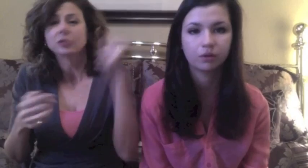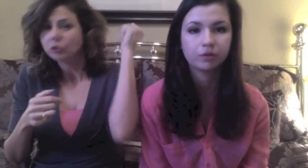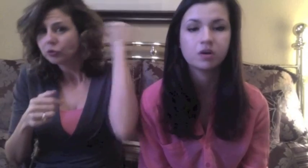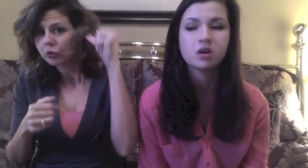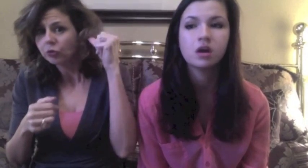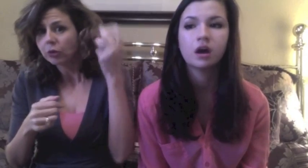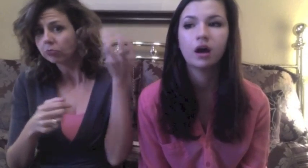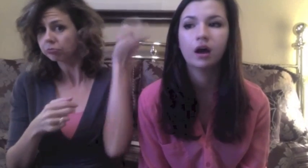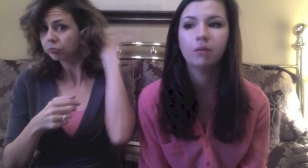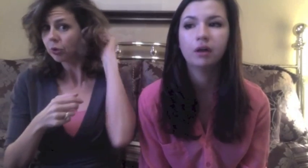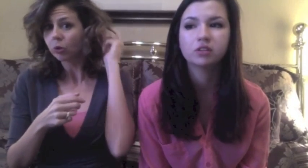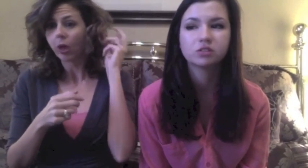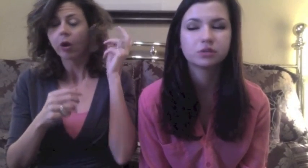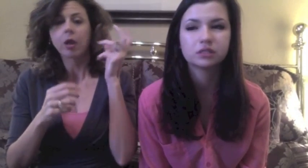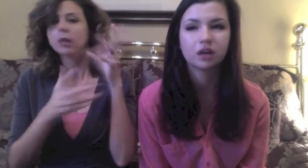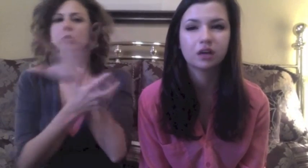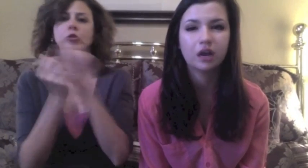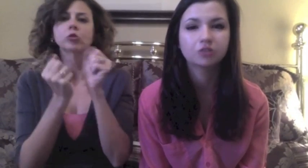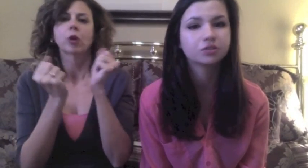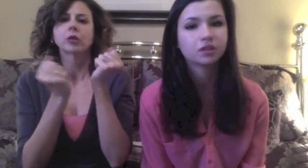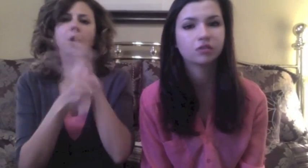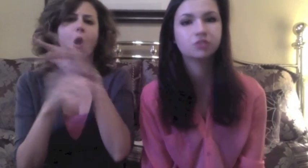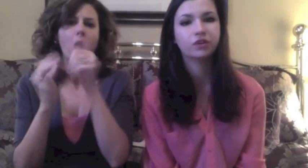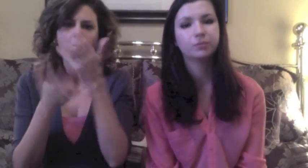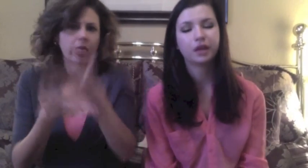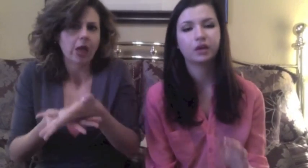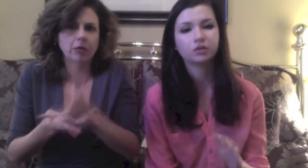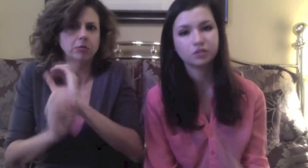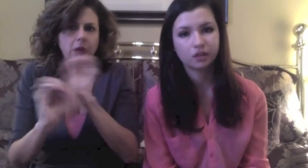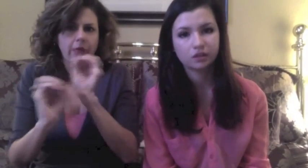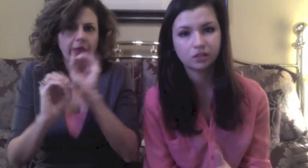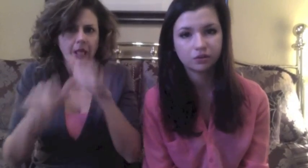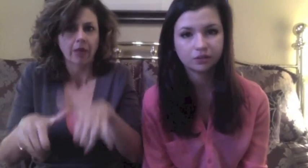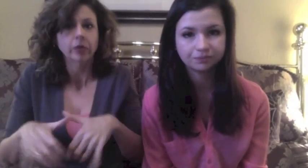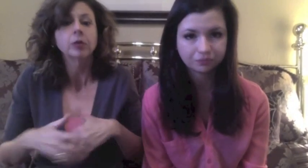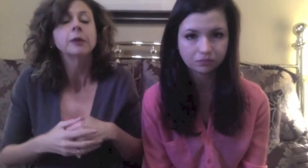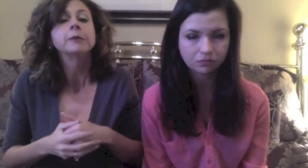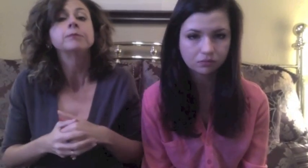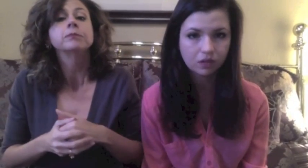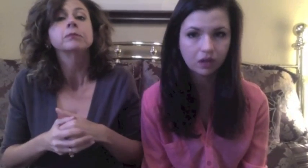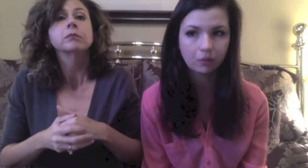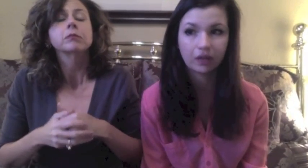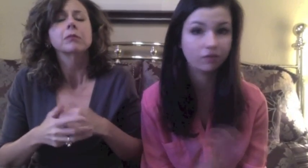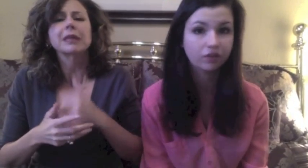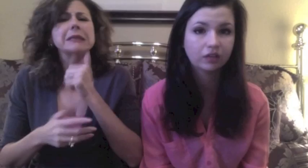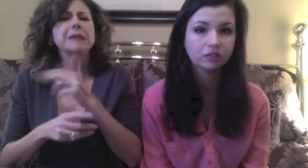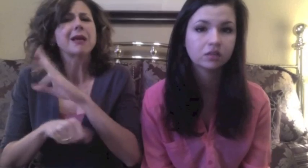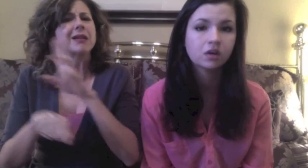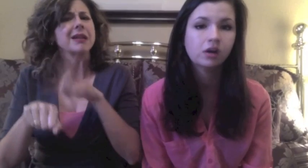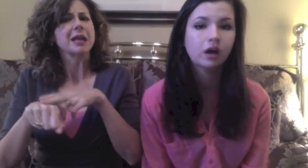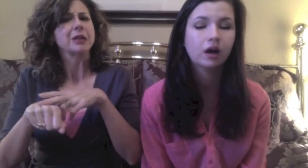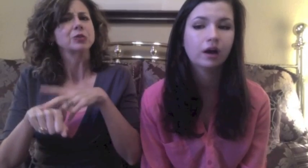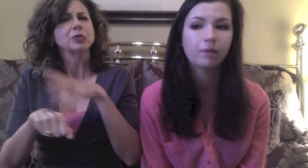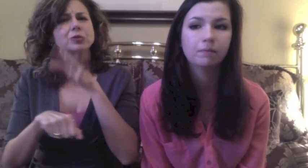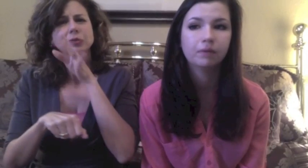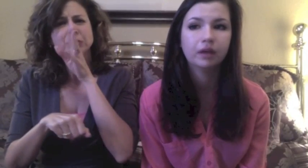it doesn't matter if you have a hearing aid; nothing would help you. And it's not a natural sound; it's a very mechanical sounding, like everything